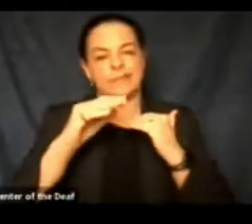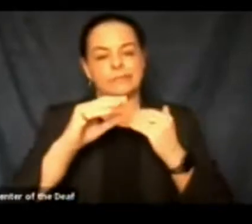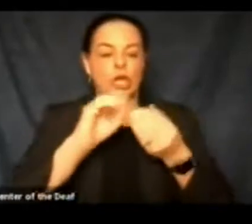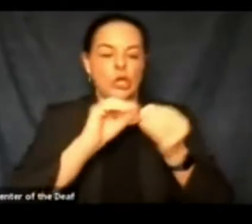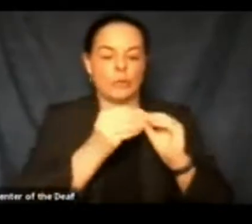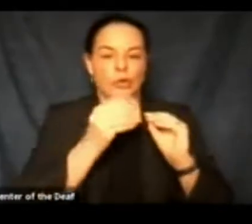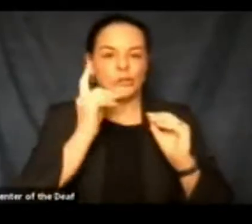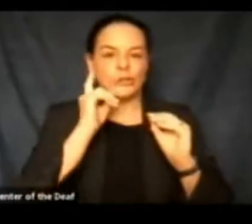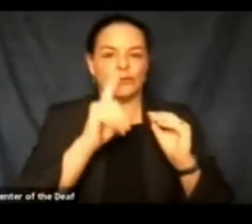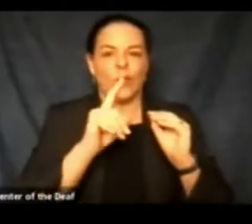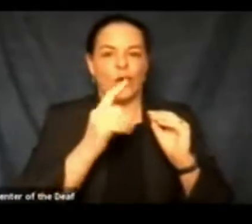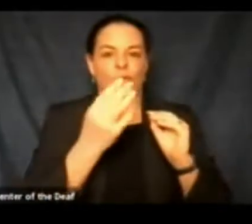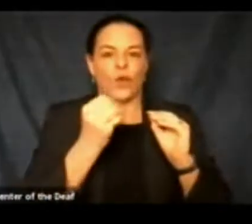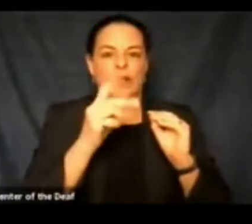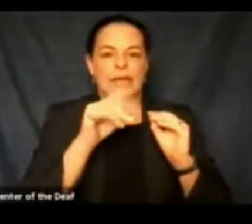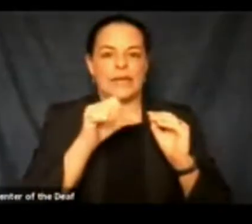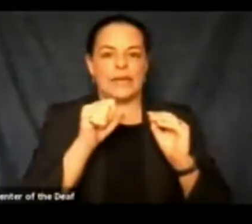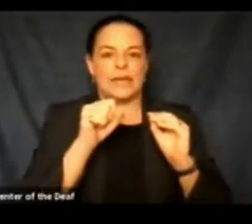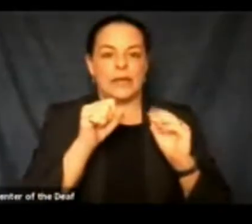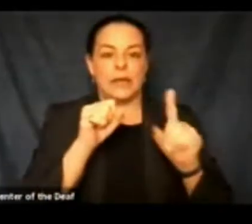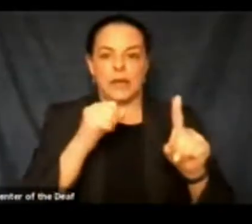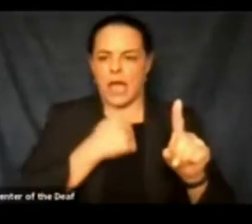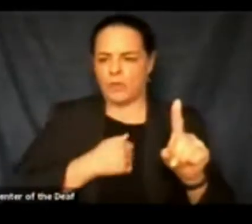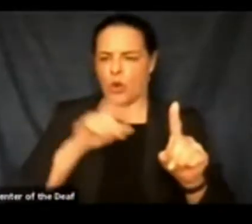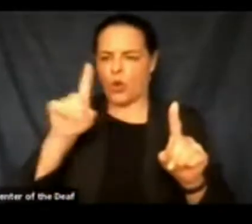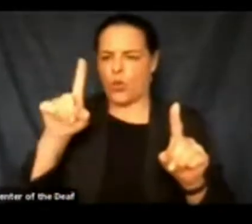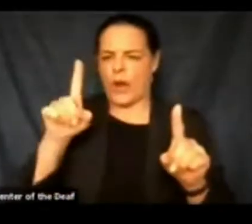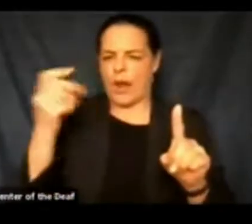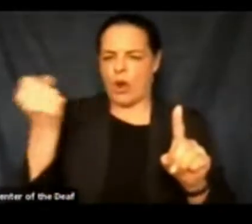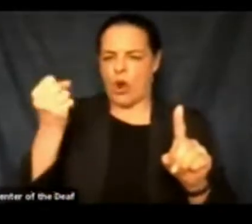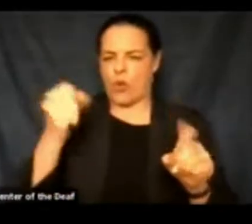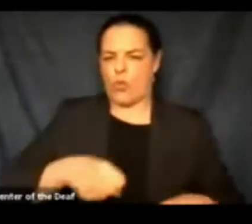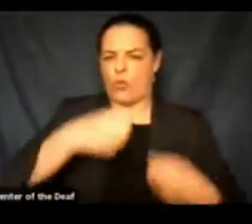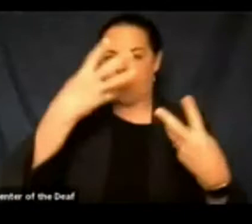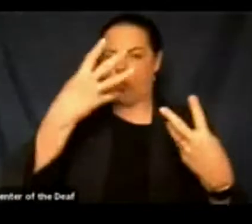days. I'm sorry, we're going to pull it up one more time.